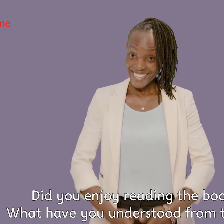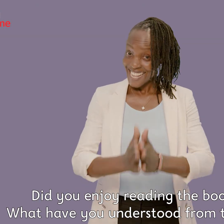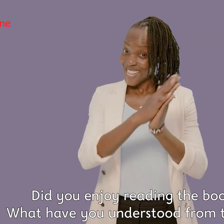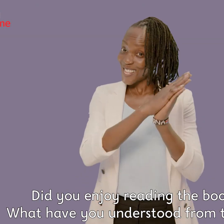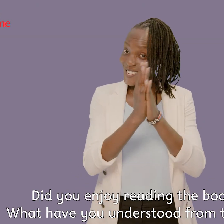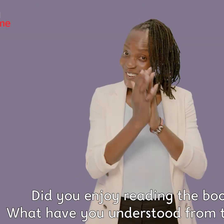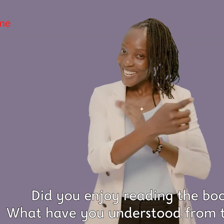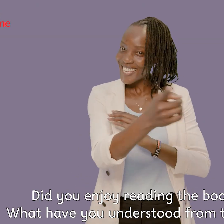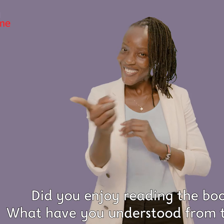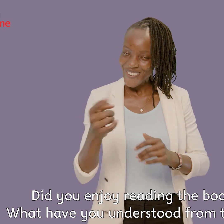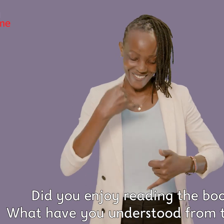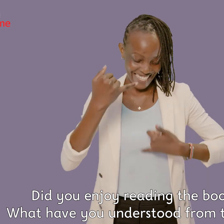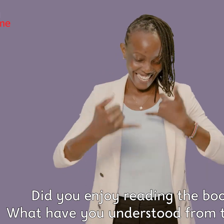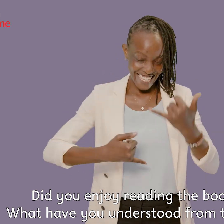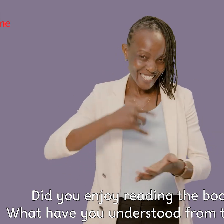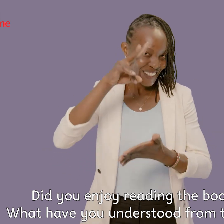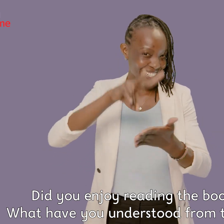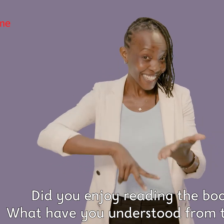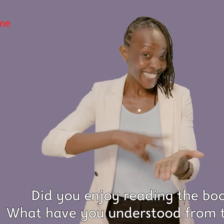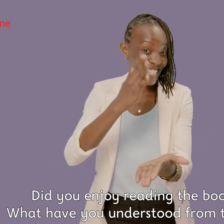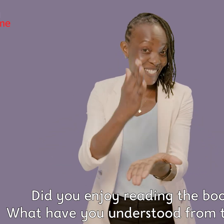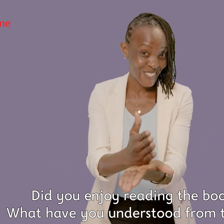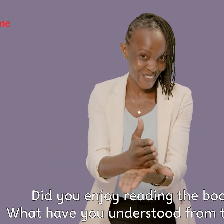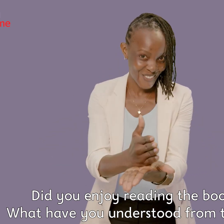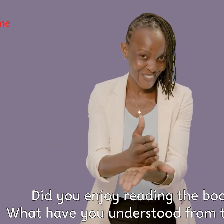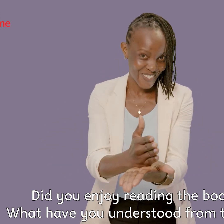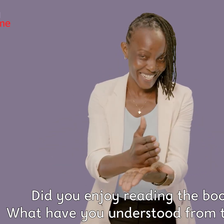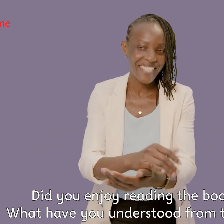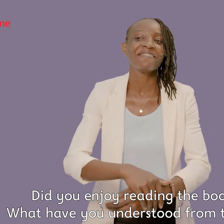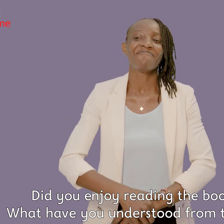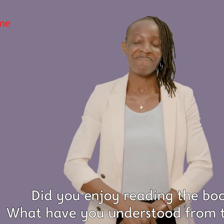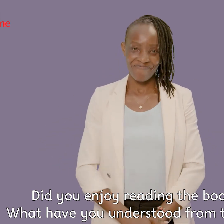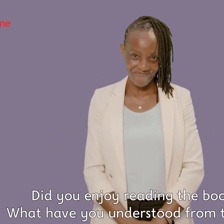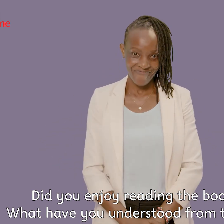Did you enjoy reading the book? What have you understood from the story?